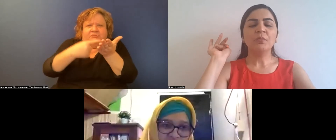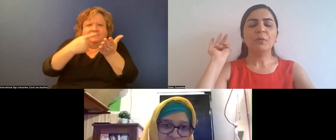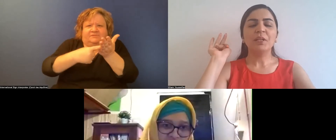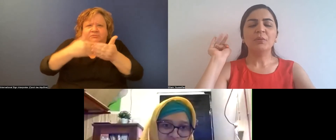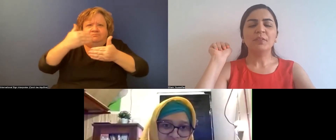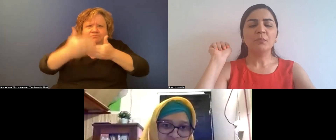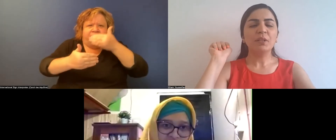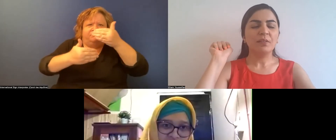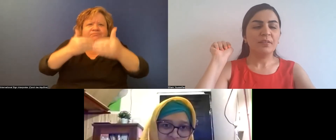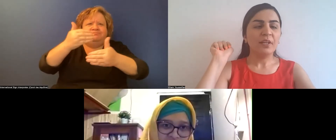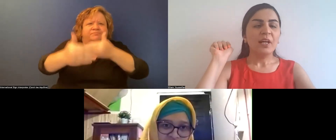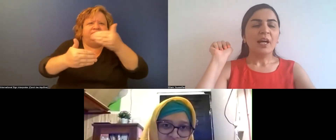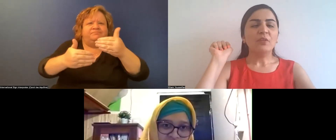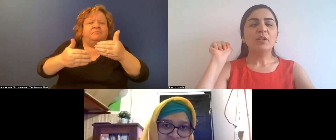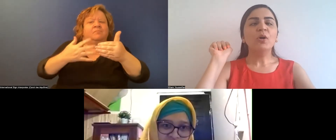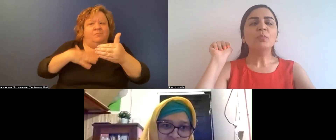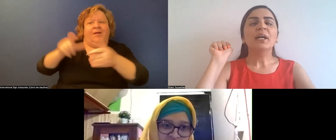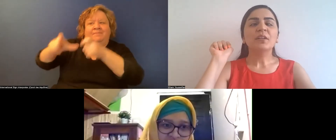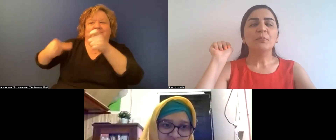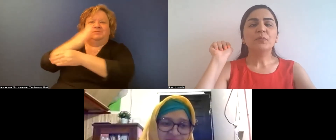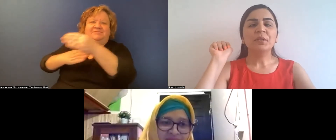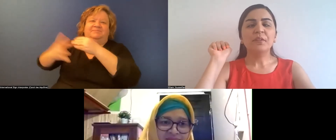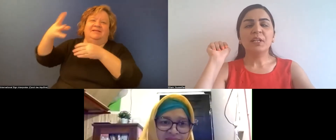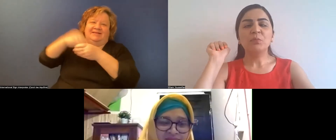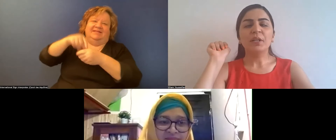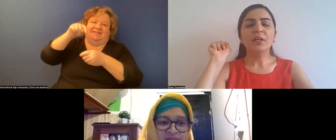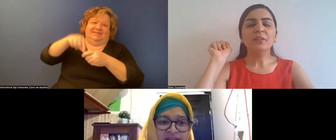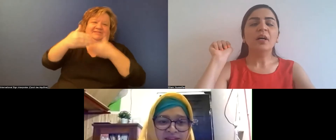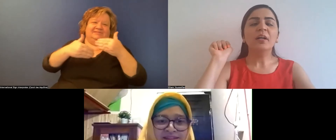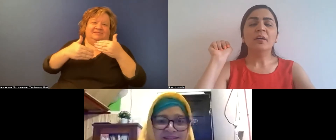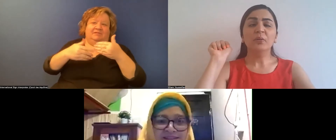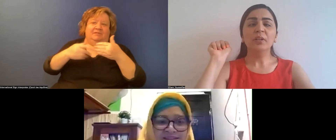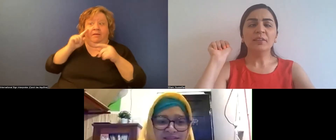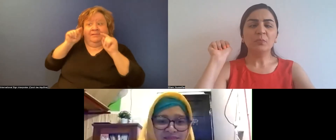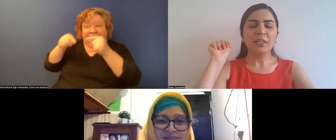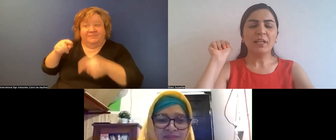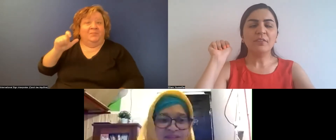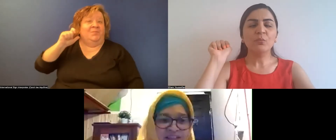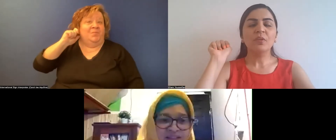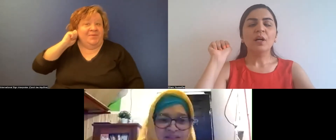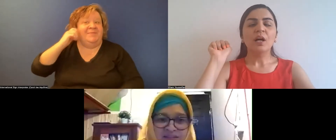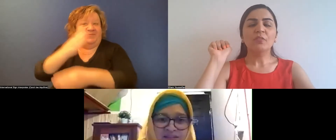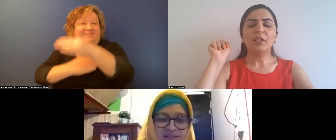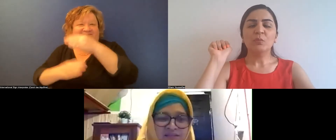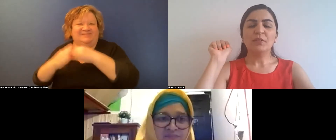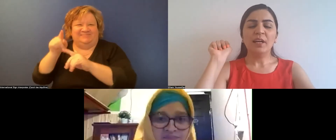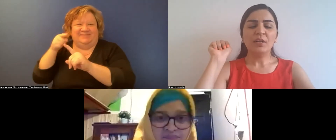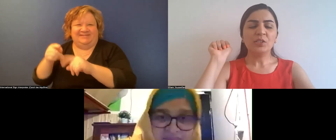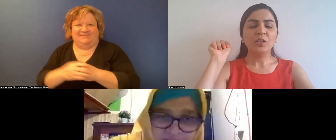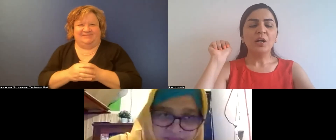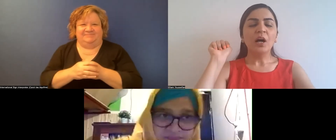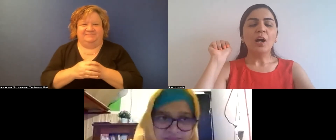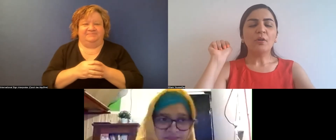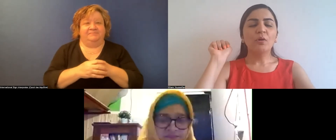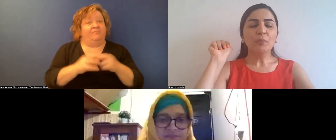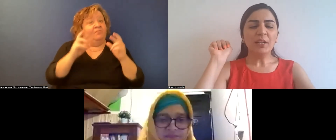including women with disabilities. And we hope that COP27 and beyond, all other mechanisms of climate